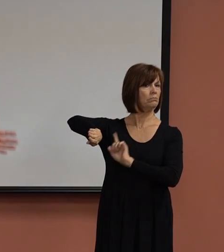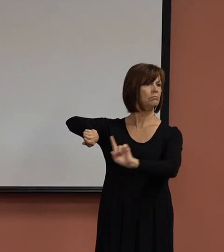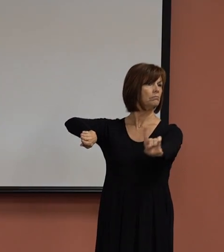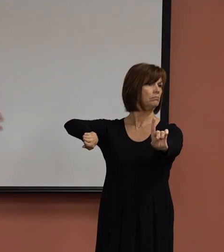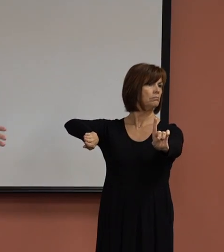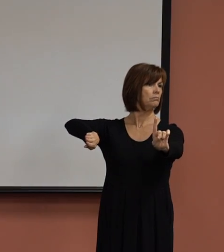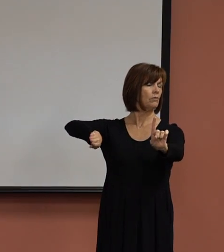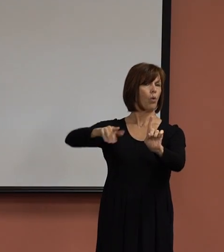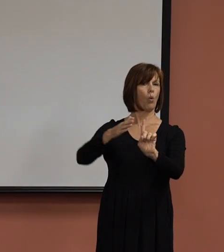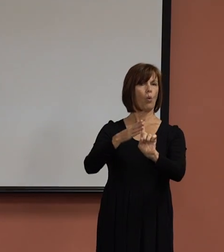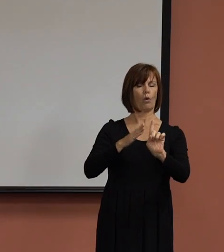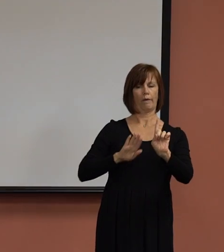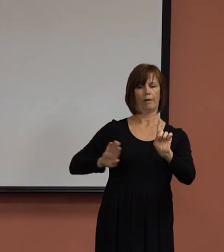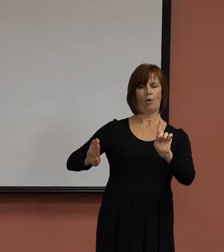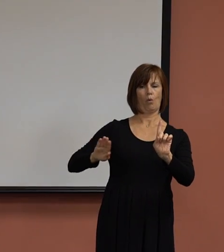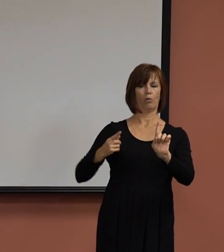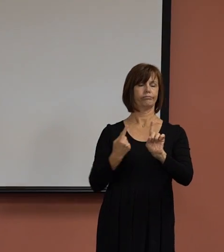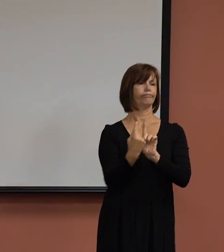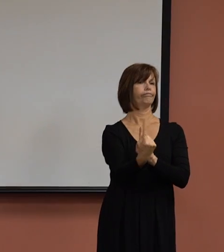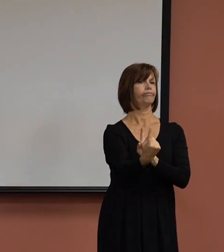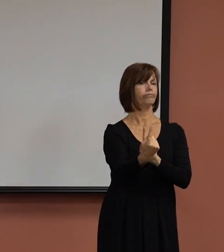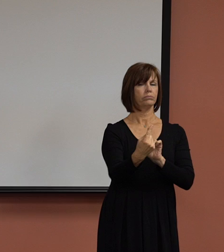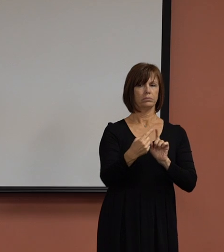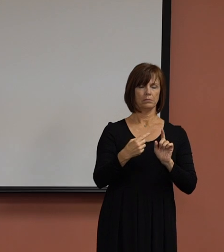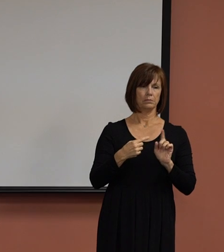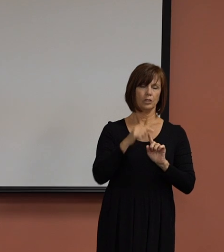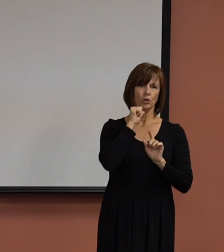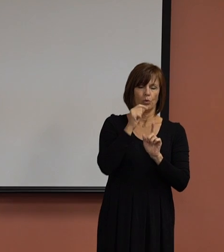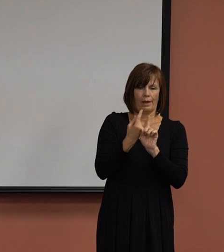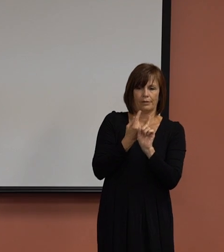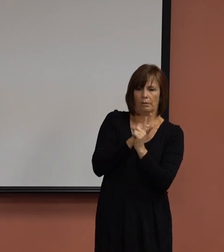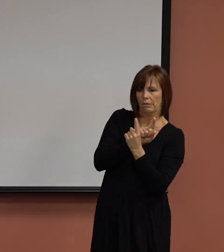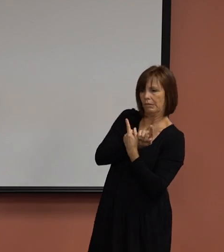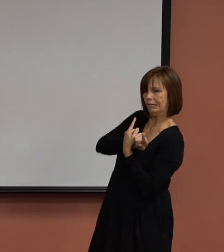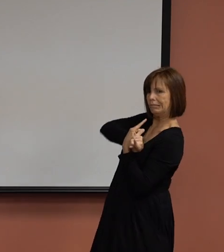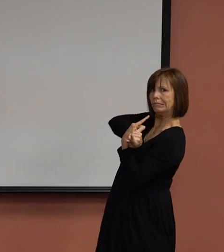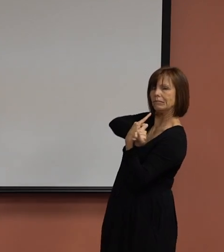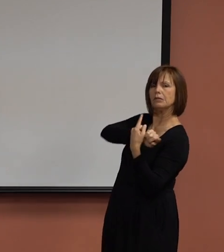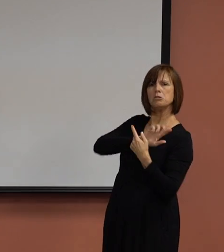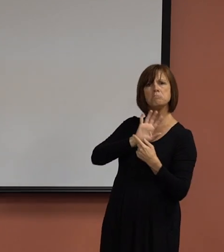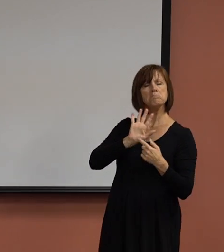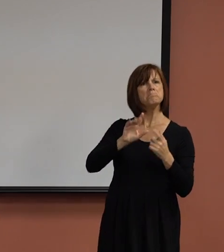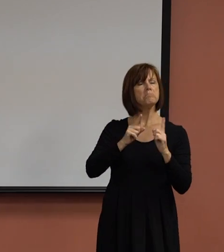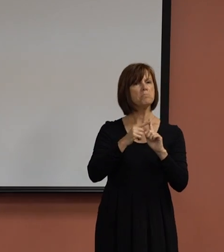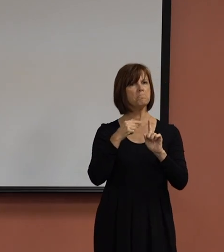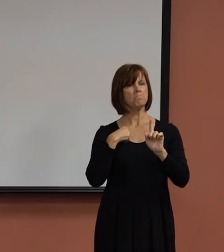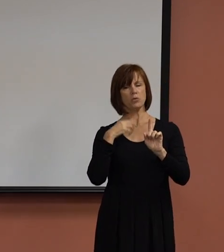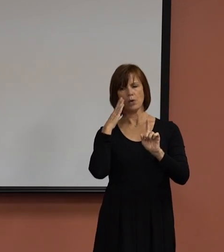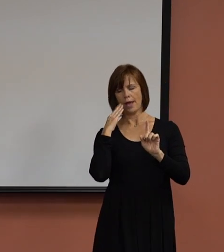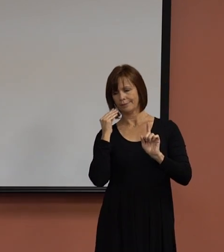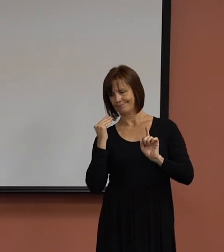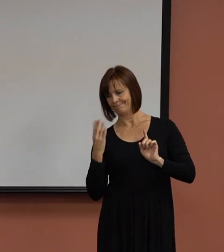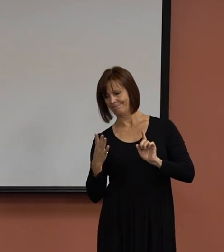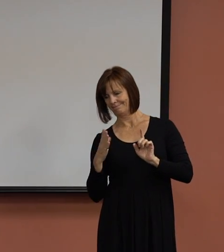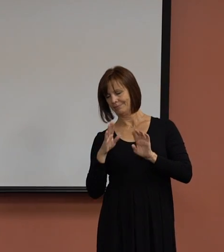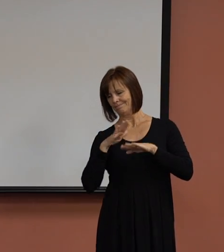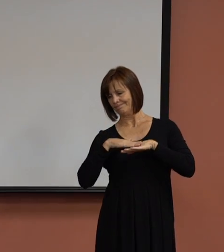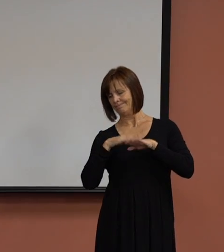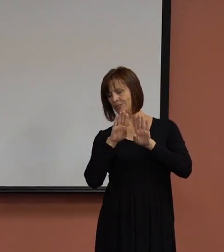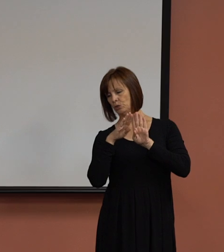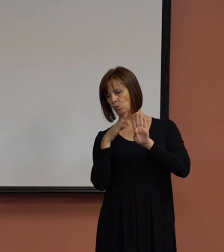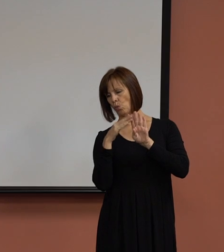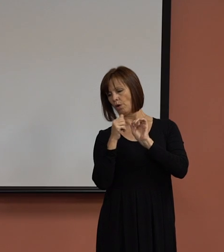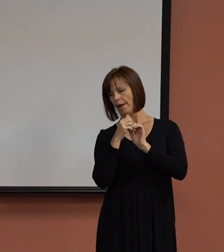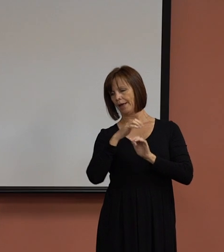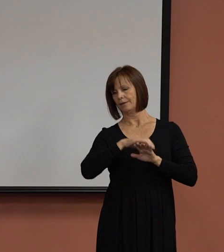to hold the door open. So just a little bit of prevention as you're coming to it can make it a lot more